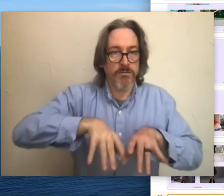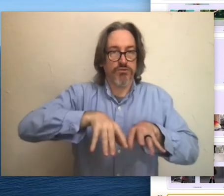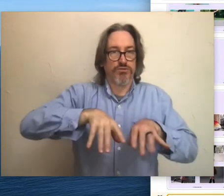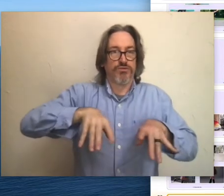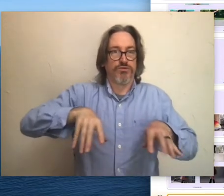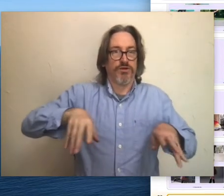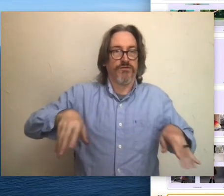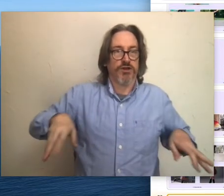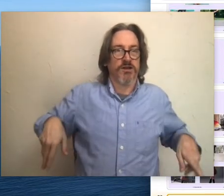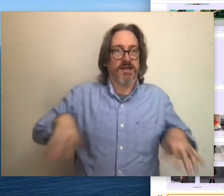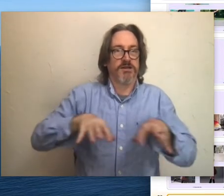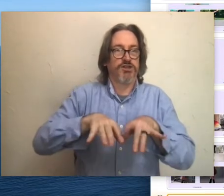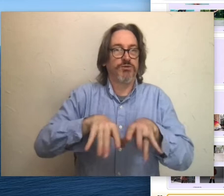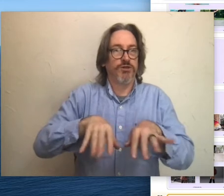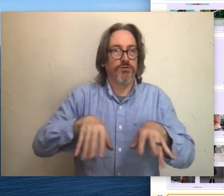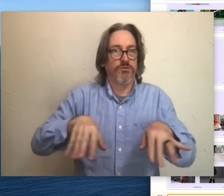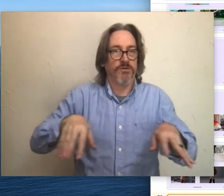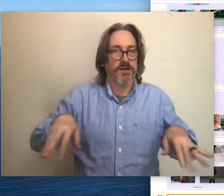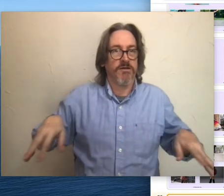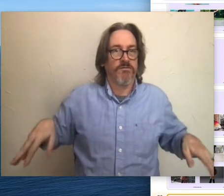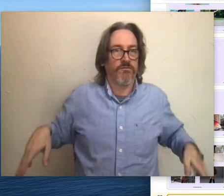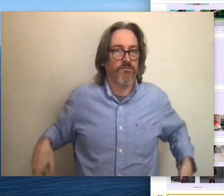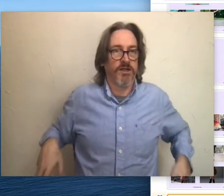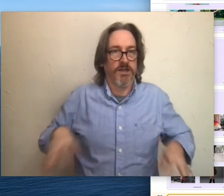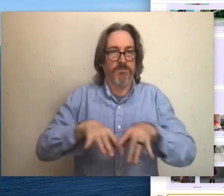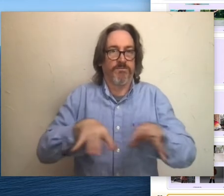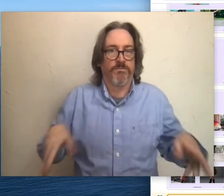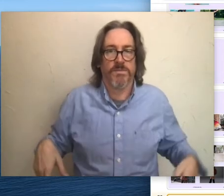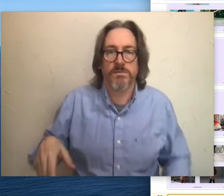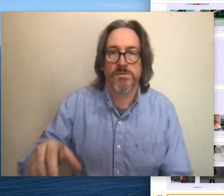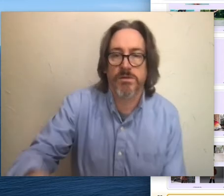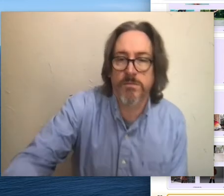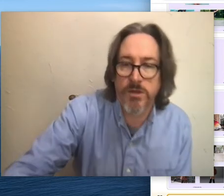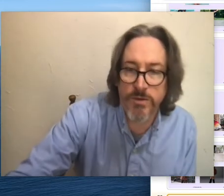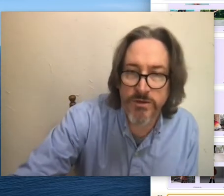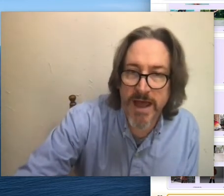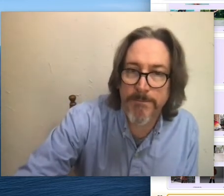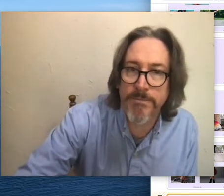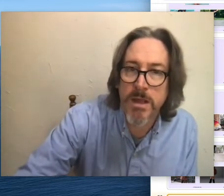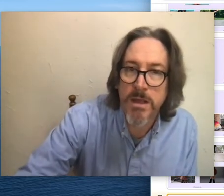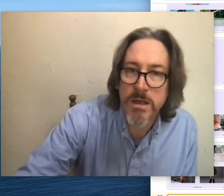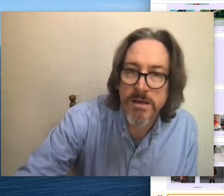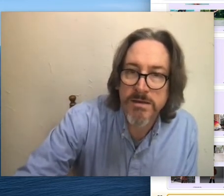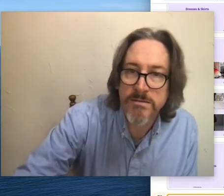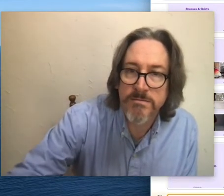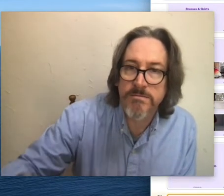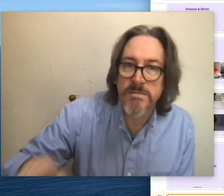And if you're talking like a tutu, that kind of frilly, you would do that.